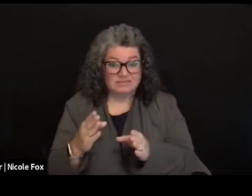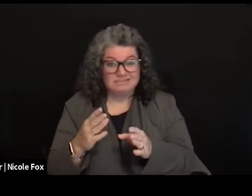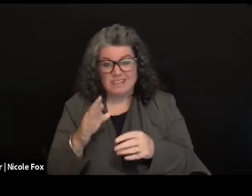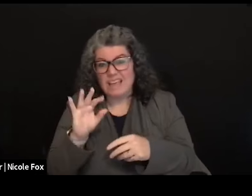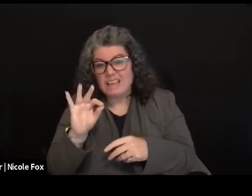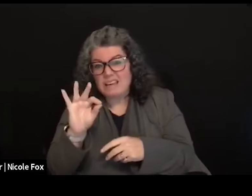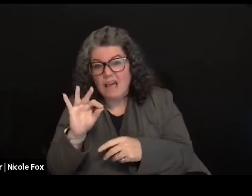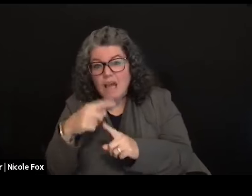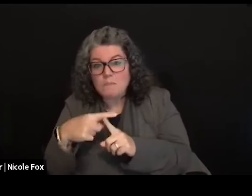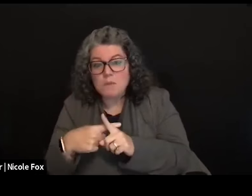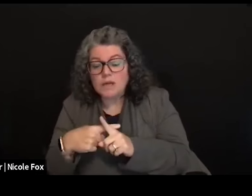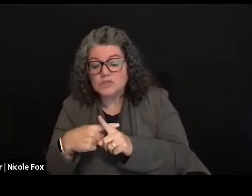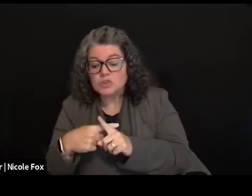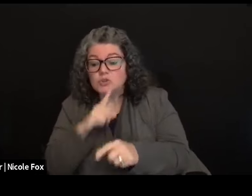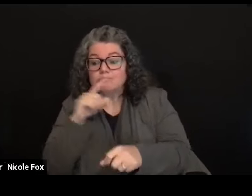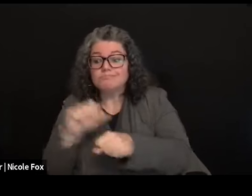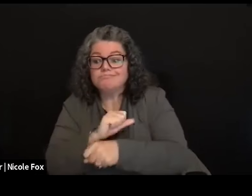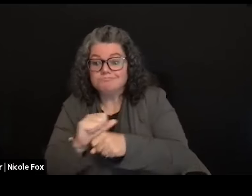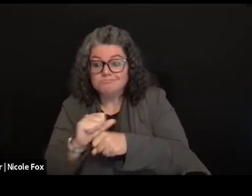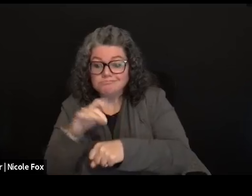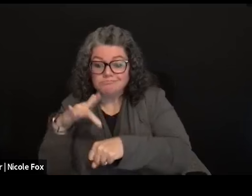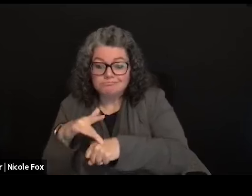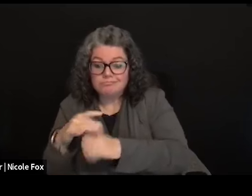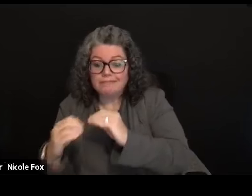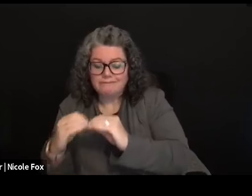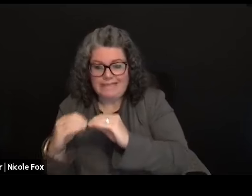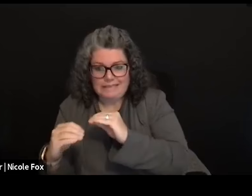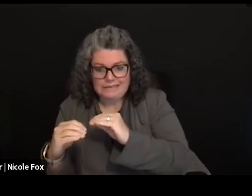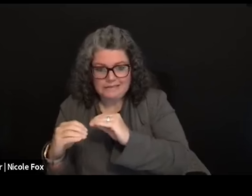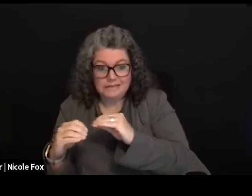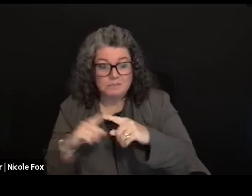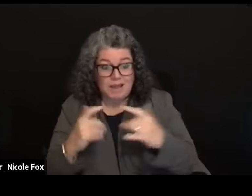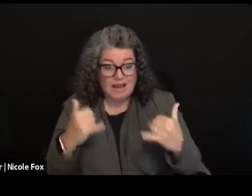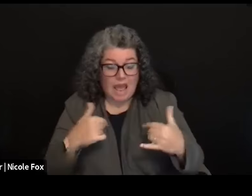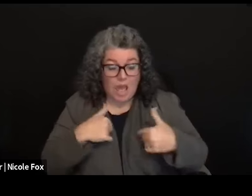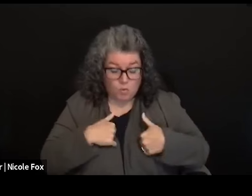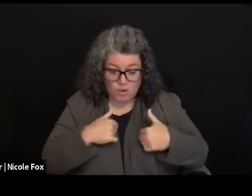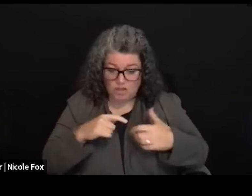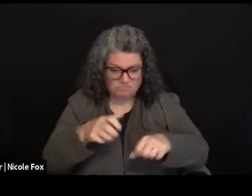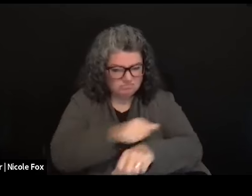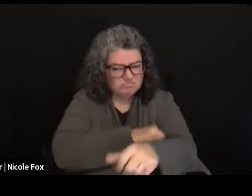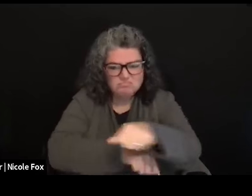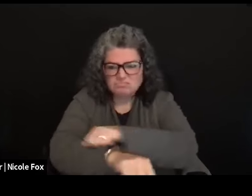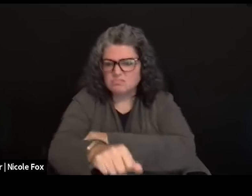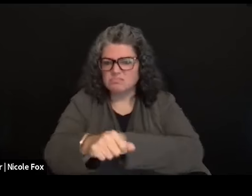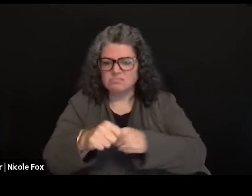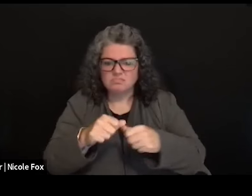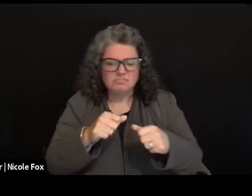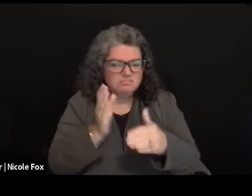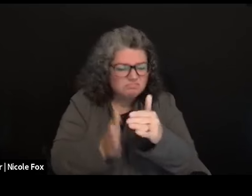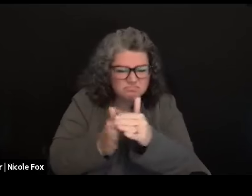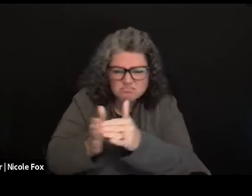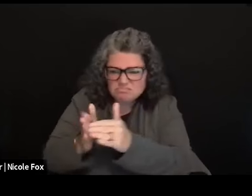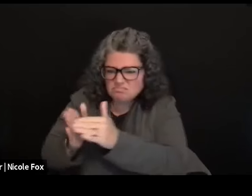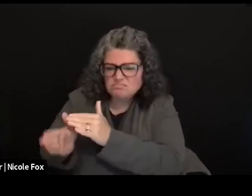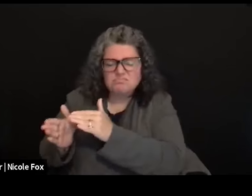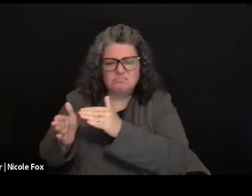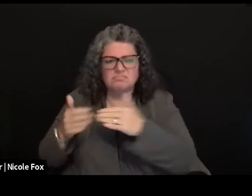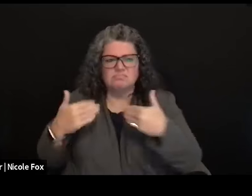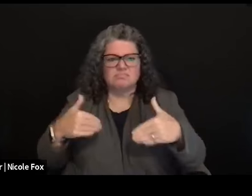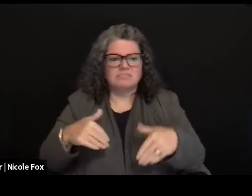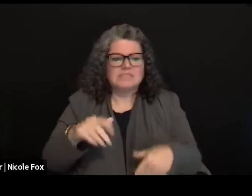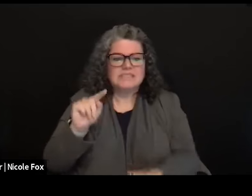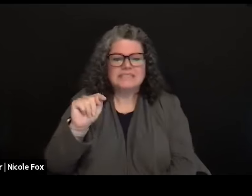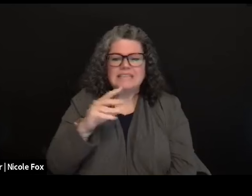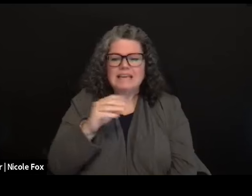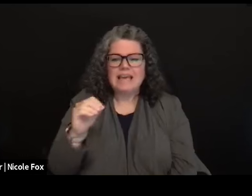construction project. So again, it's just remarkable that this work has been completed by our contractors, T&K